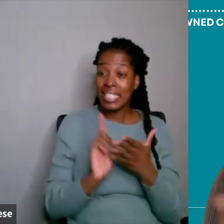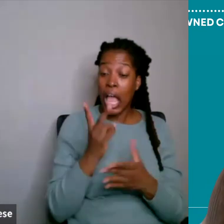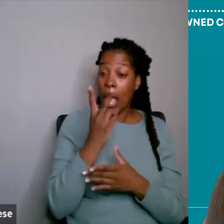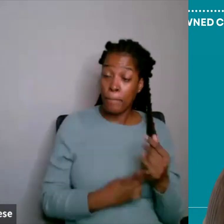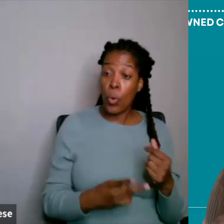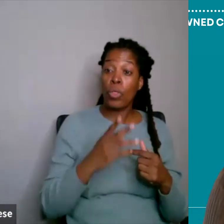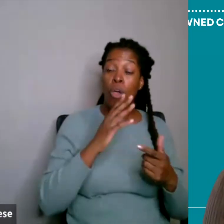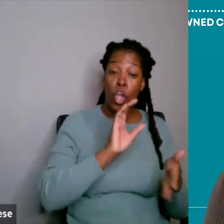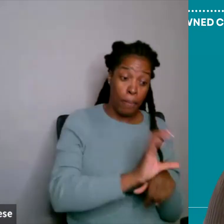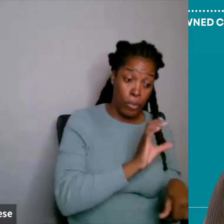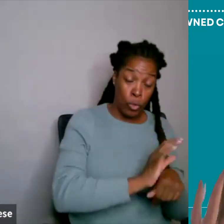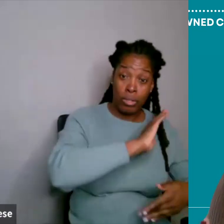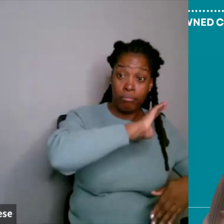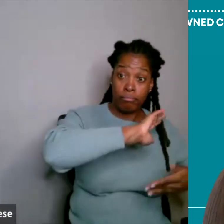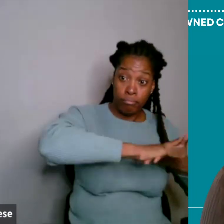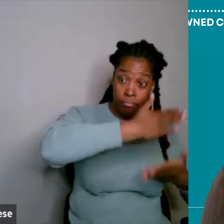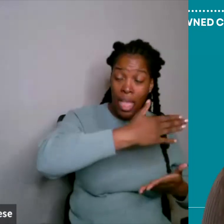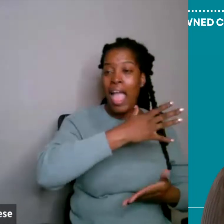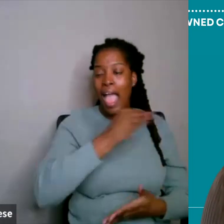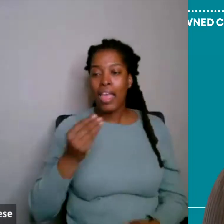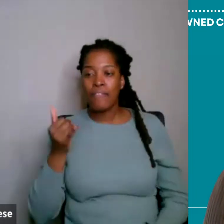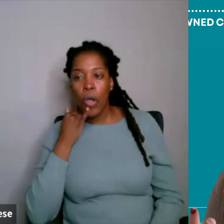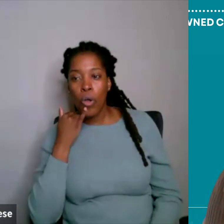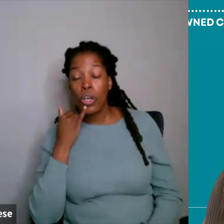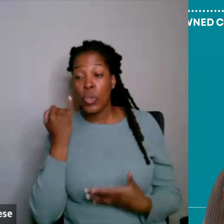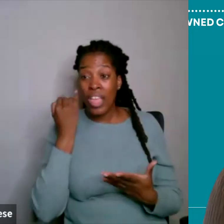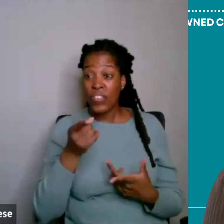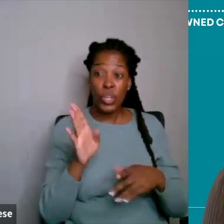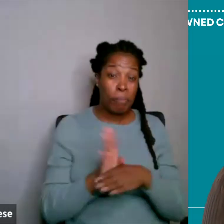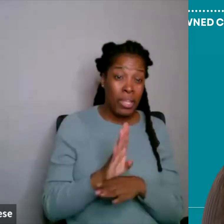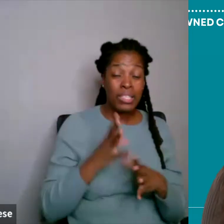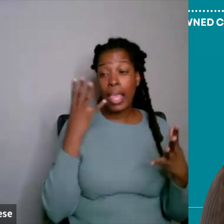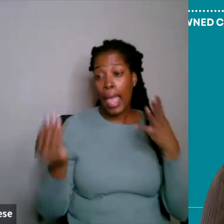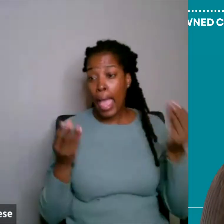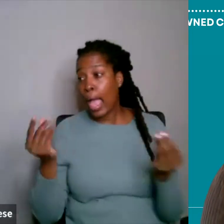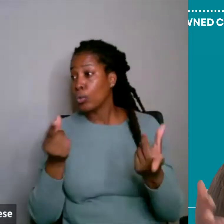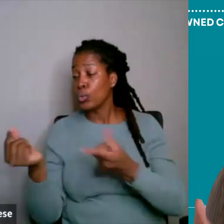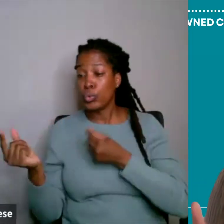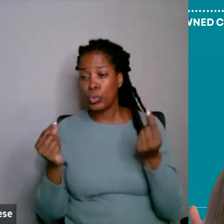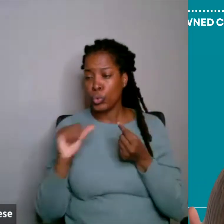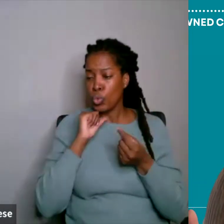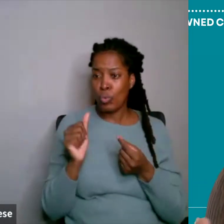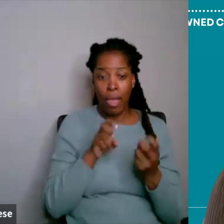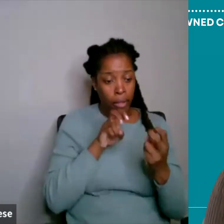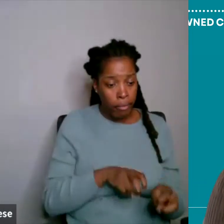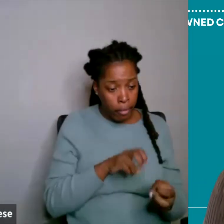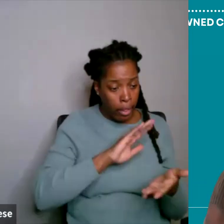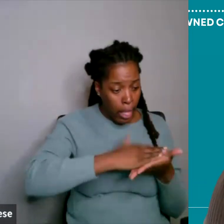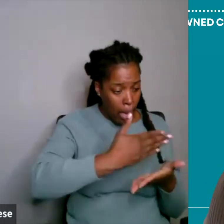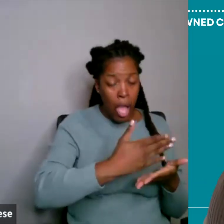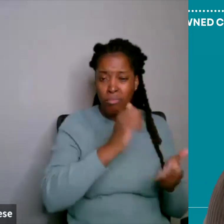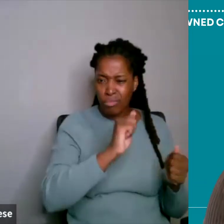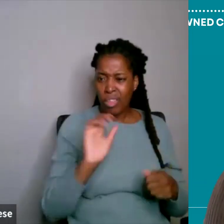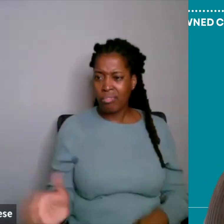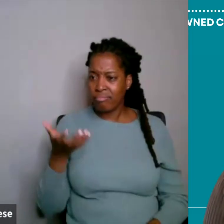as most of you I'm sure often are, you're busy, you're out, you're not in front of your laptop, you can pull your phone out and